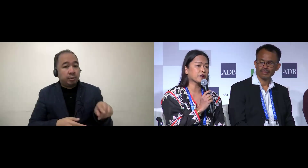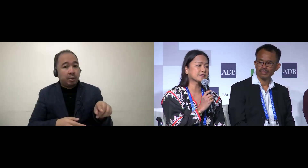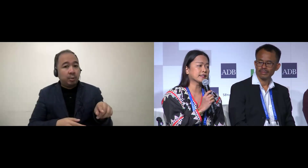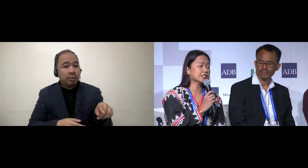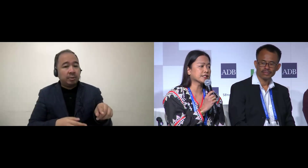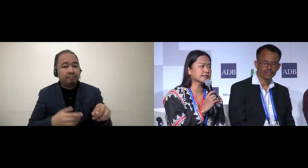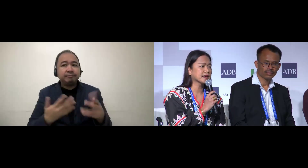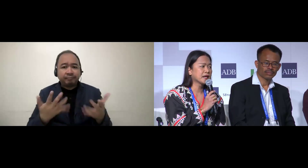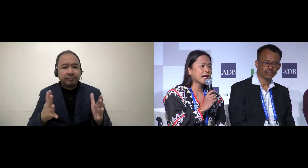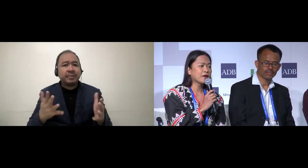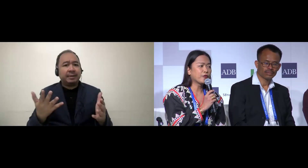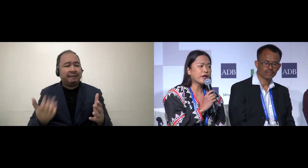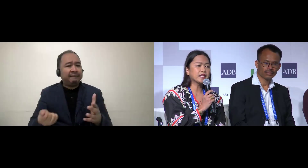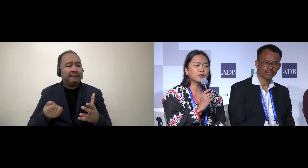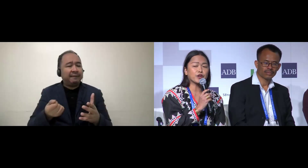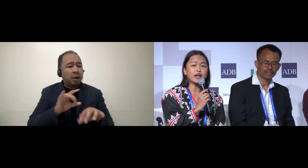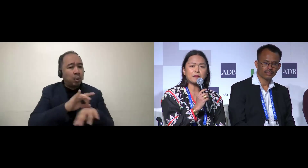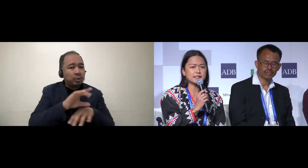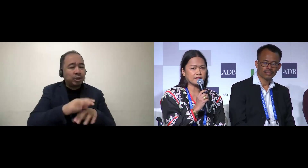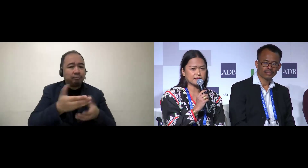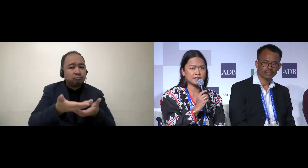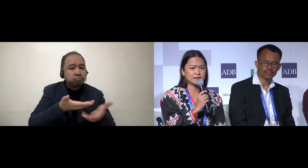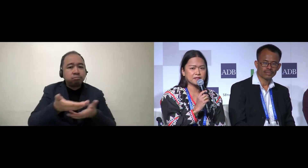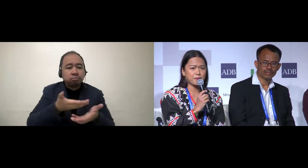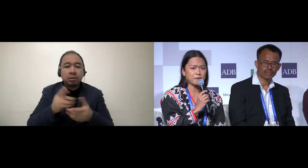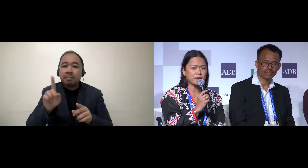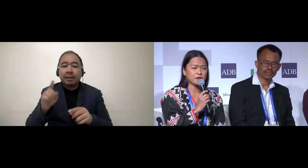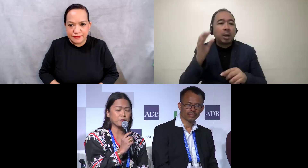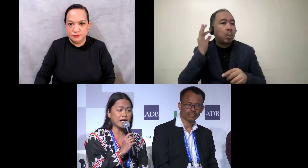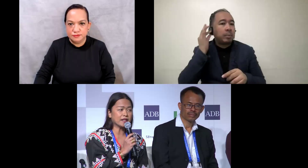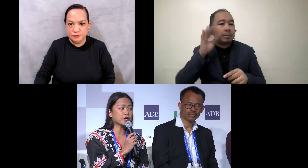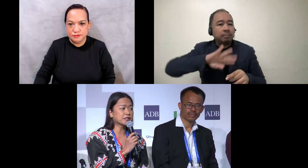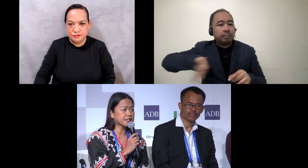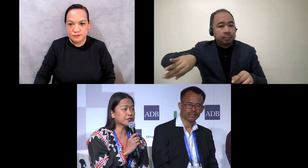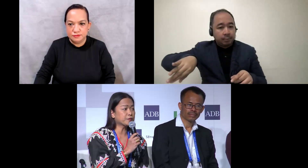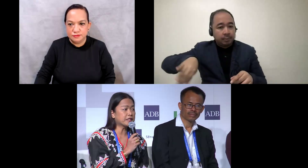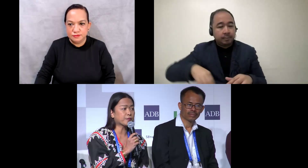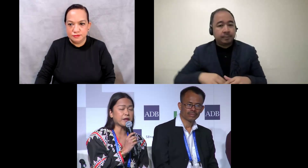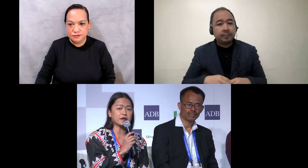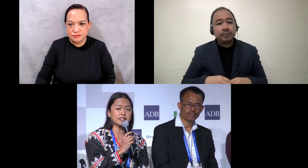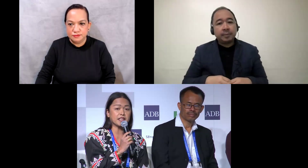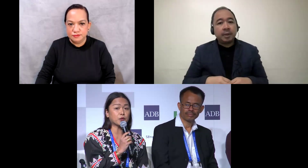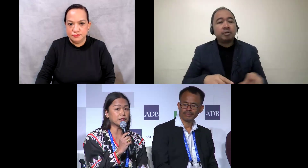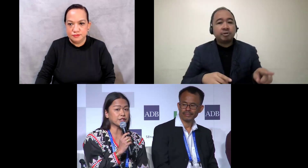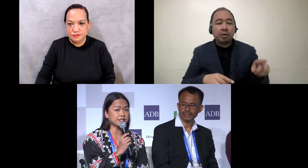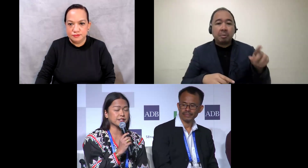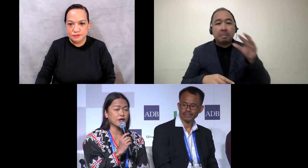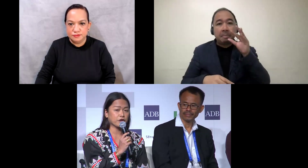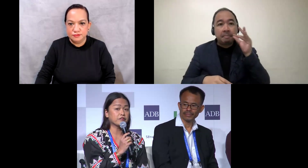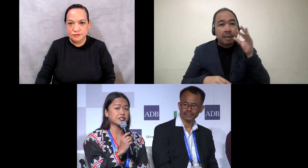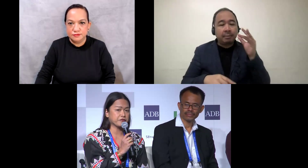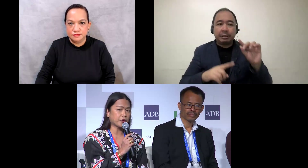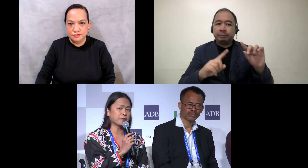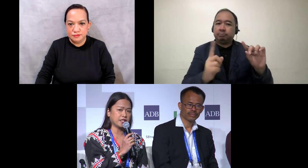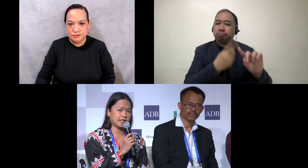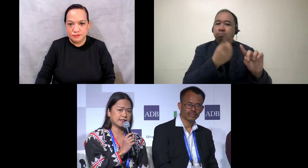fair, there were consultations, women were absent. Men are considered to be the primary stakeholders